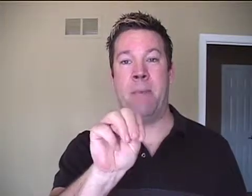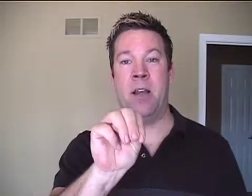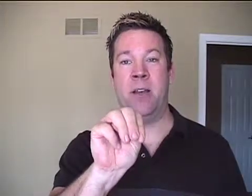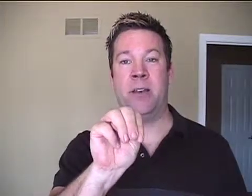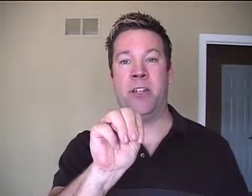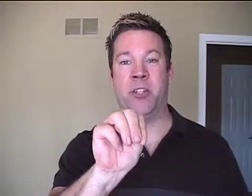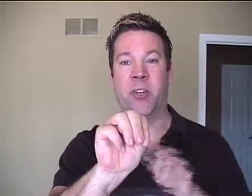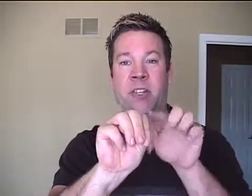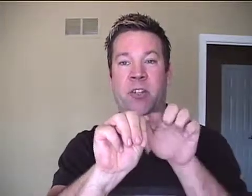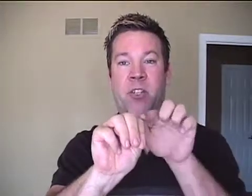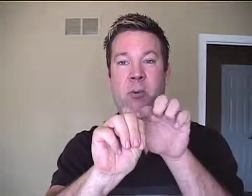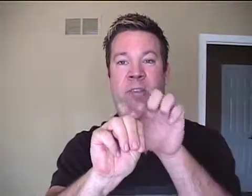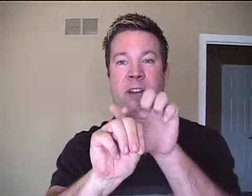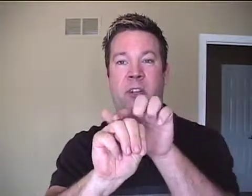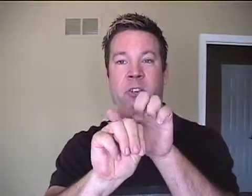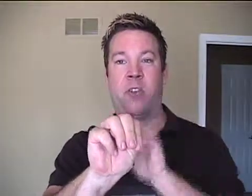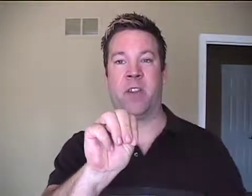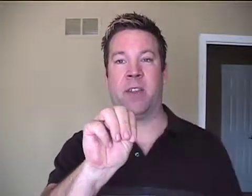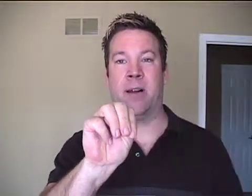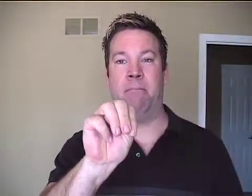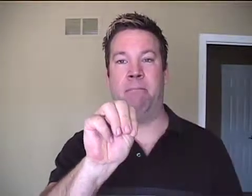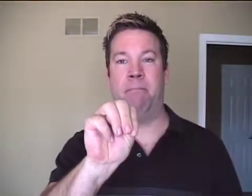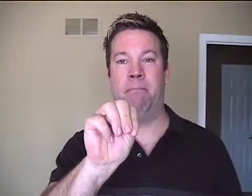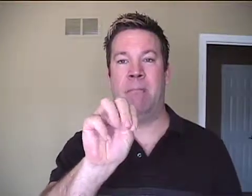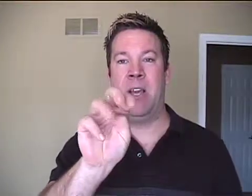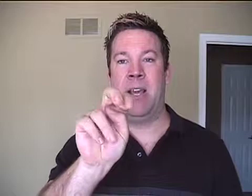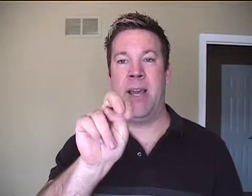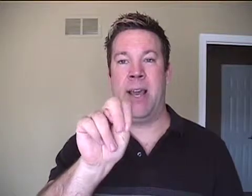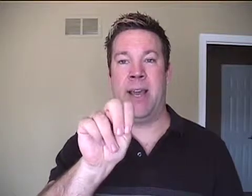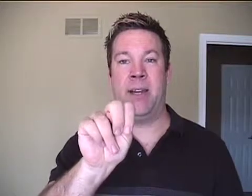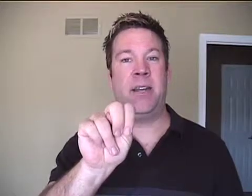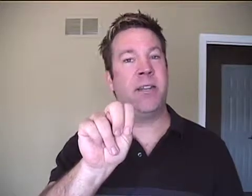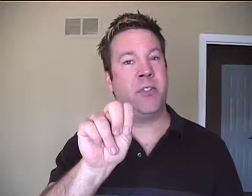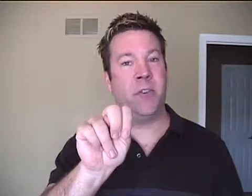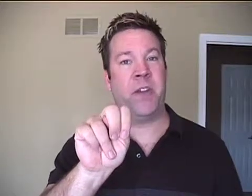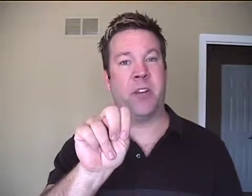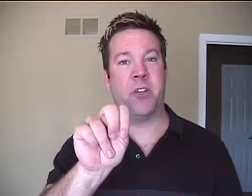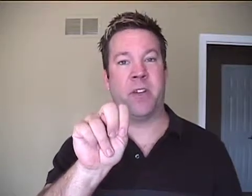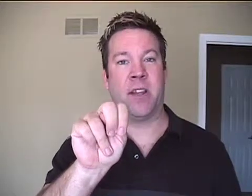M, you'll notice that there's 3 fingers over the thumb. N is 2 fingers over the thumb.